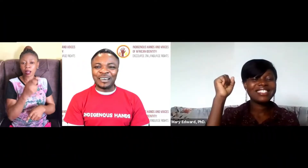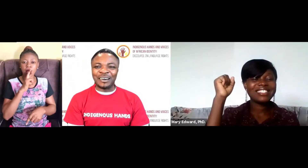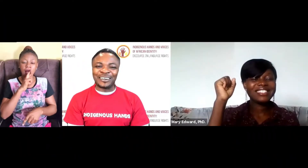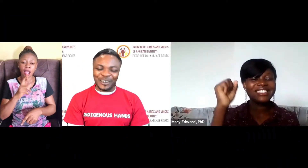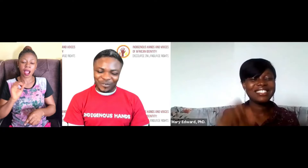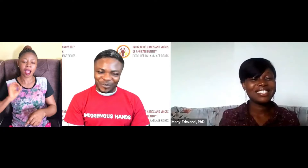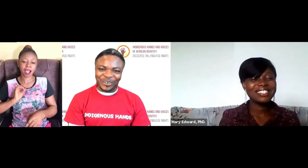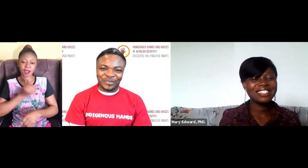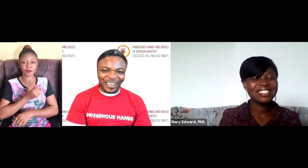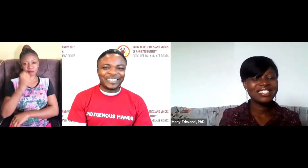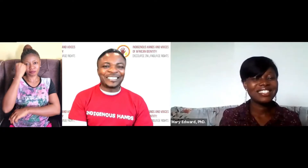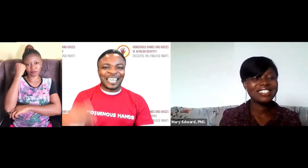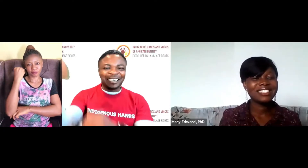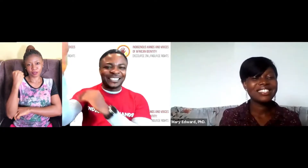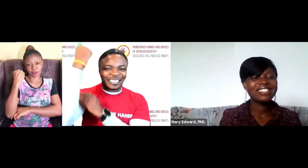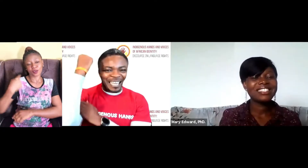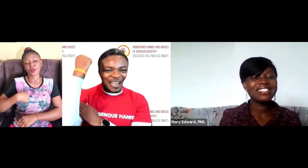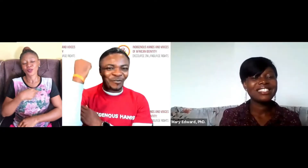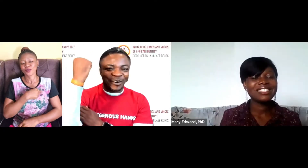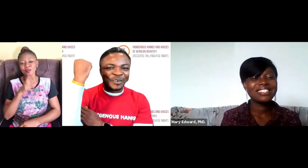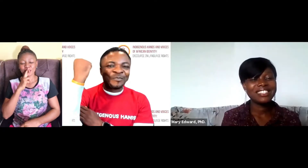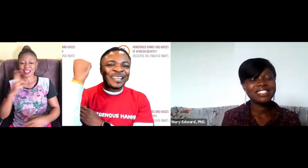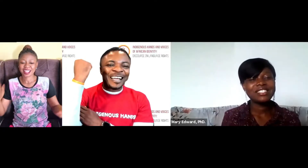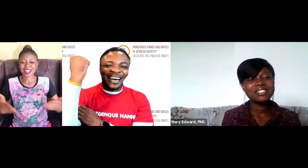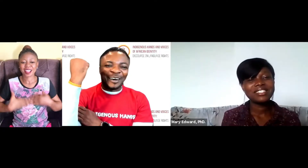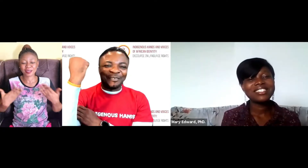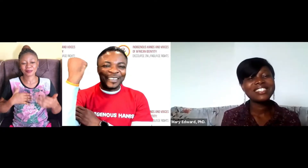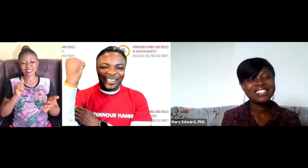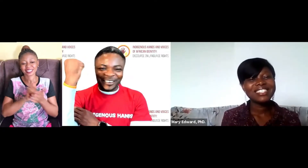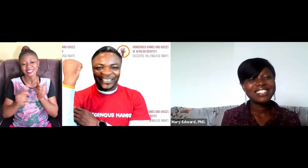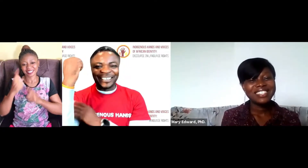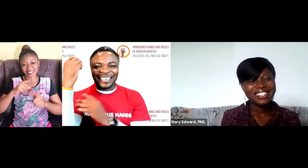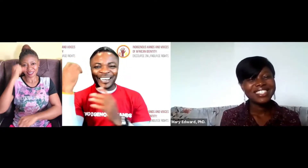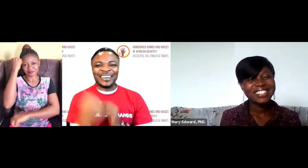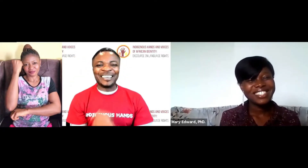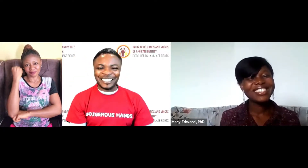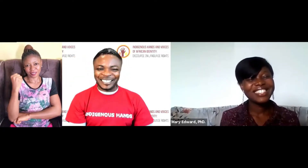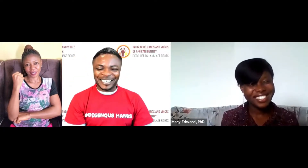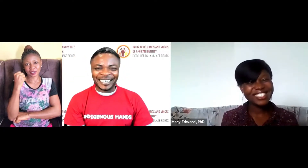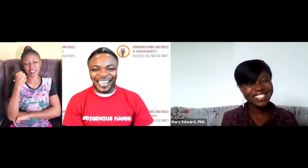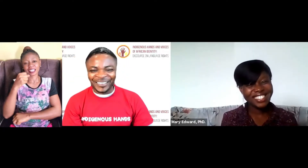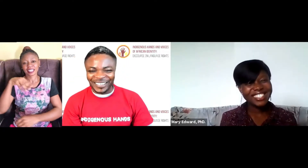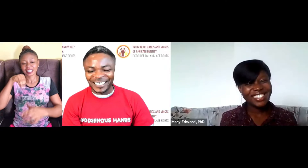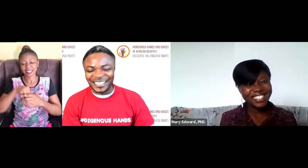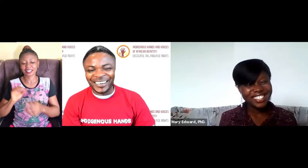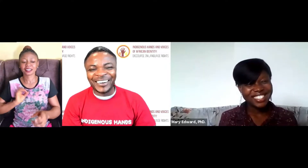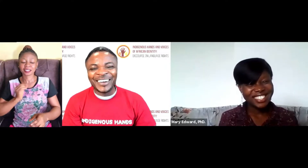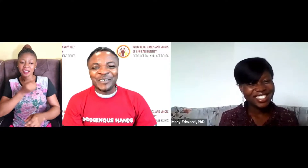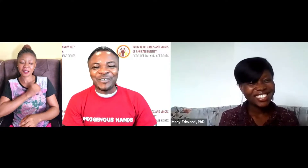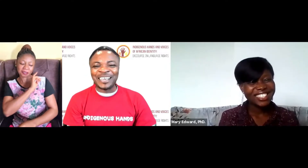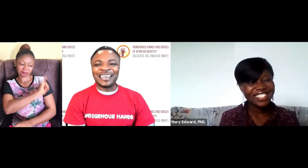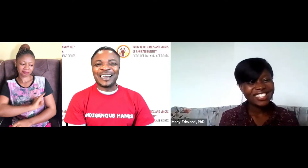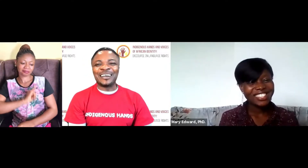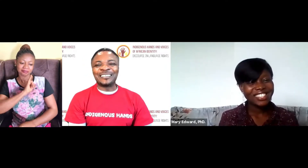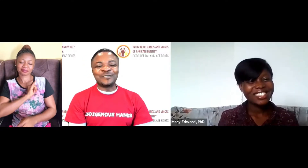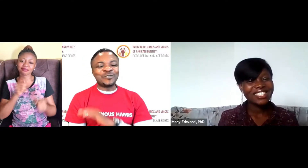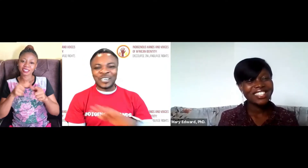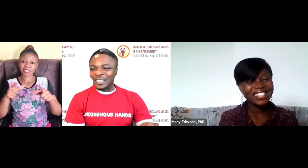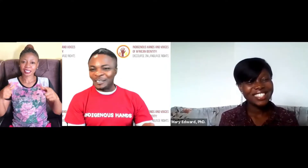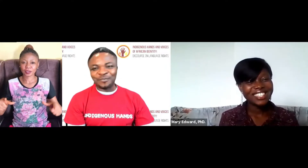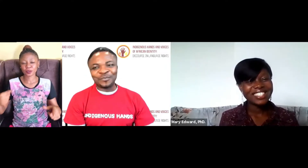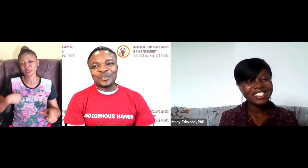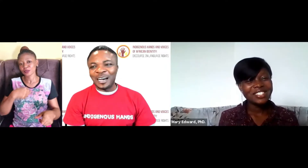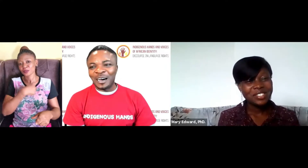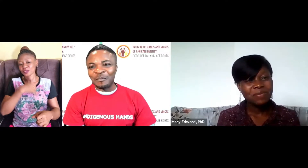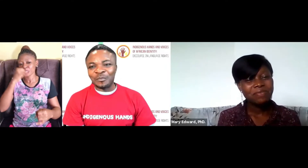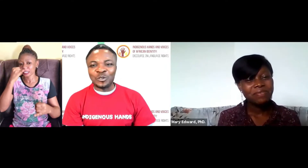we are grateful. Of course, that is the sign for hero in our indigenous language. So we cannot